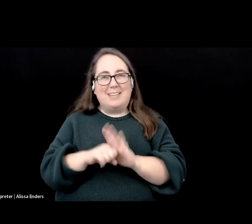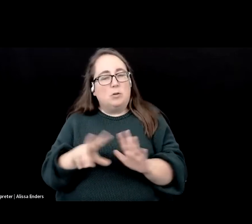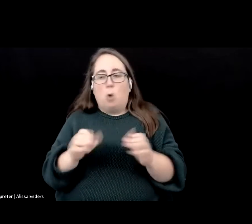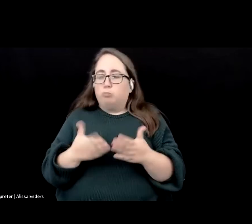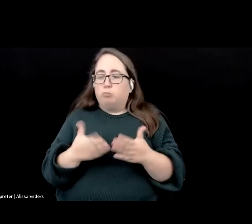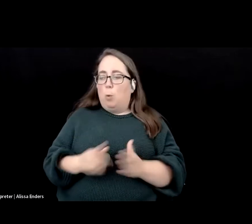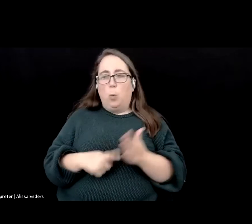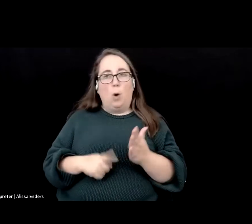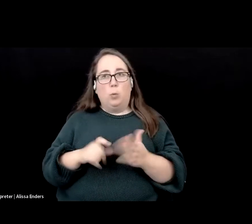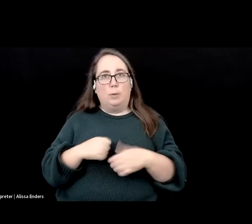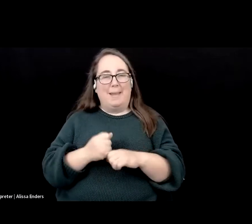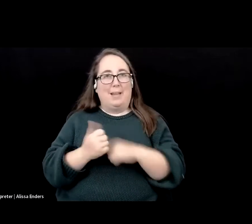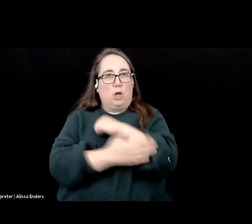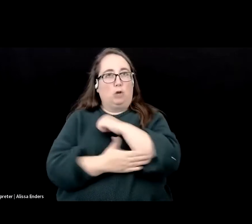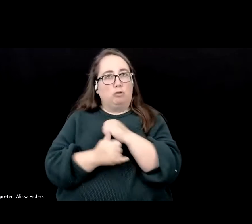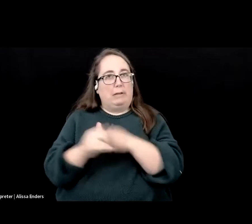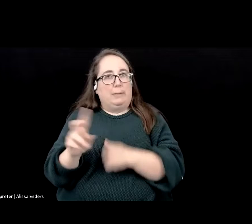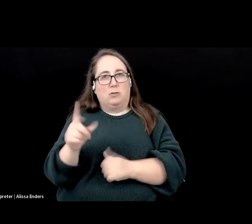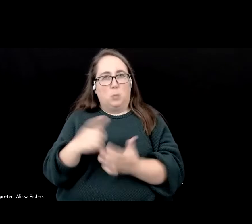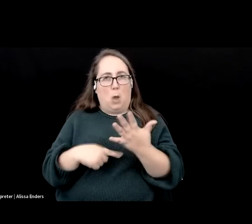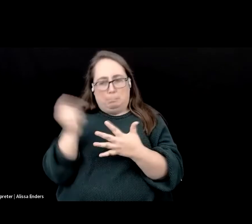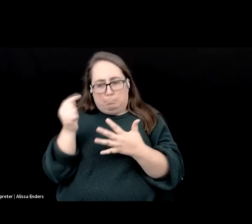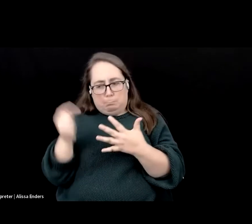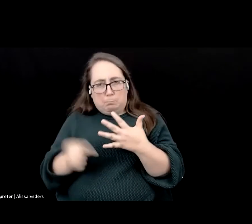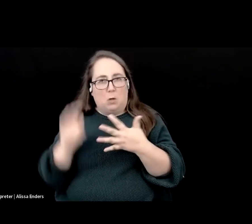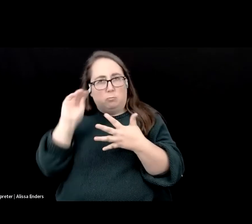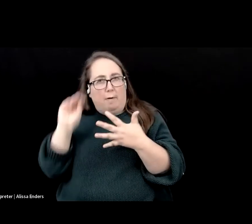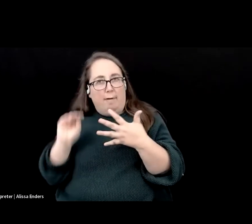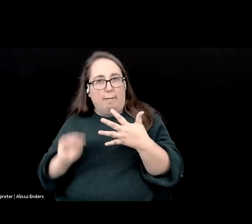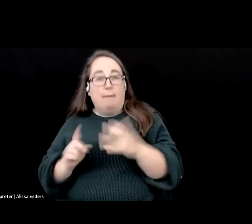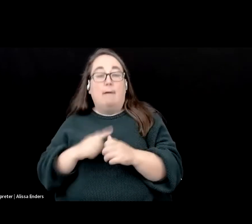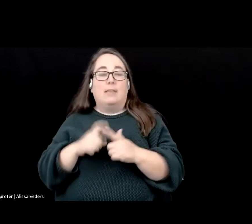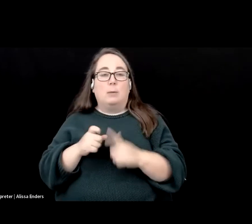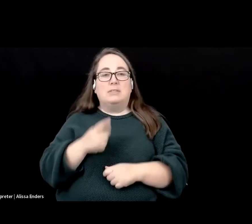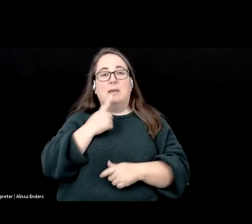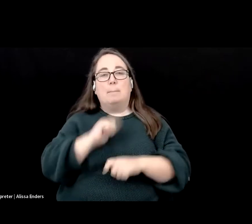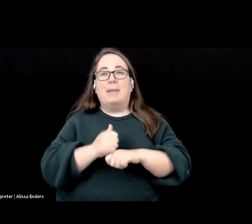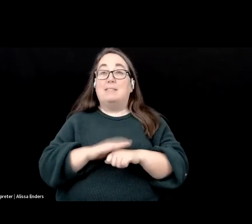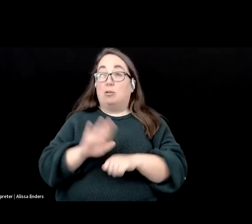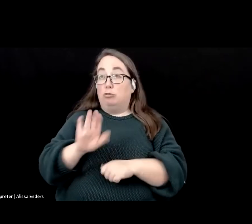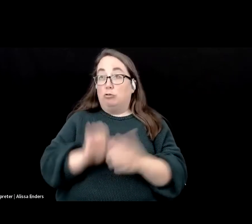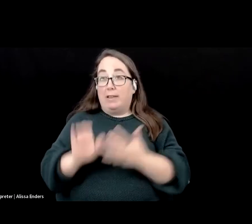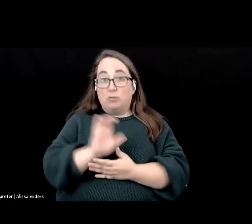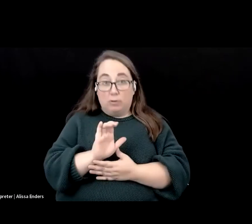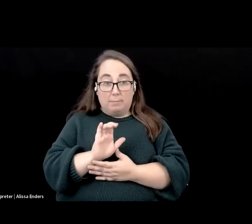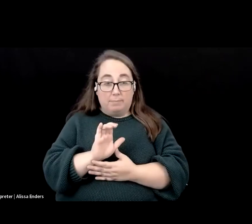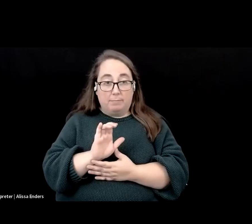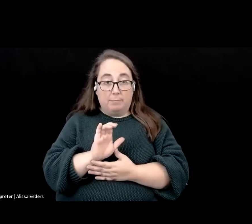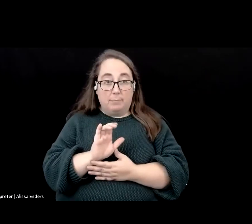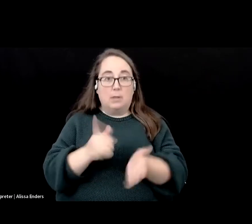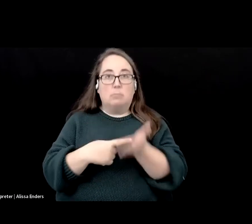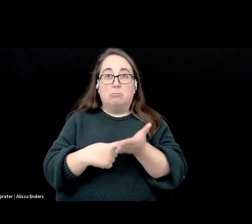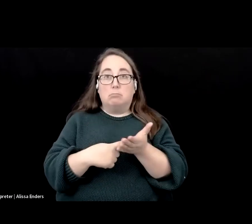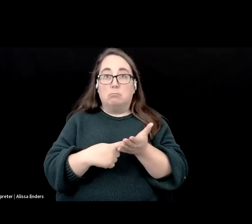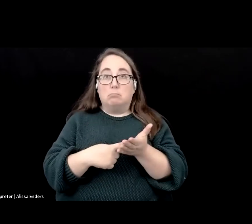a country a democracy? Write down your criteria. And then I would say, based on your criteria, discuss whether or